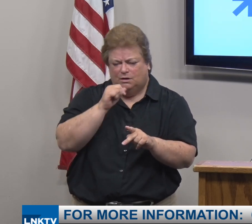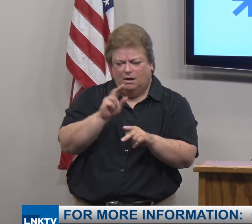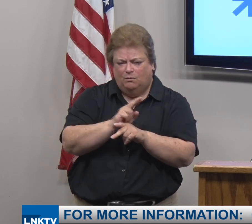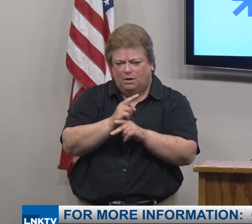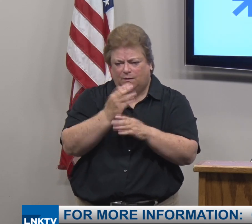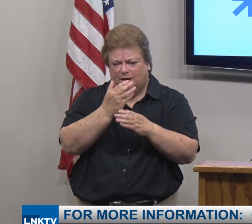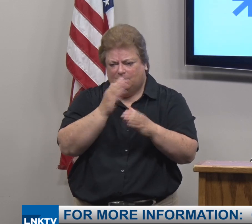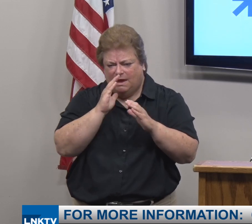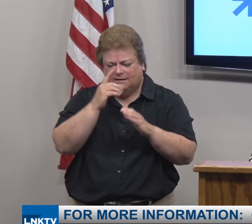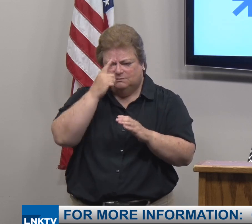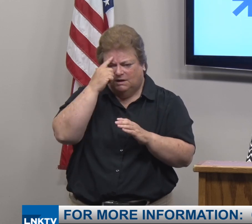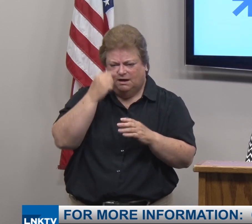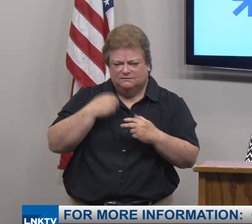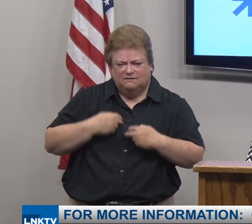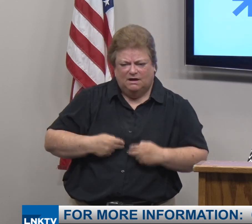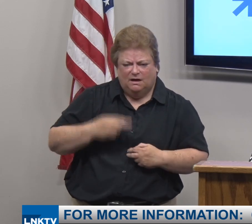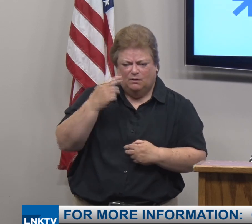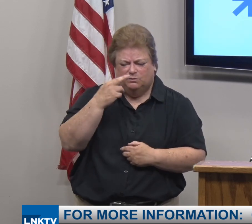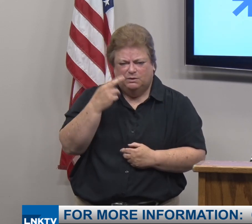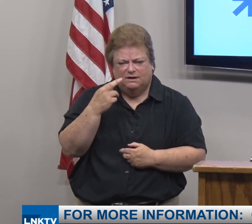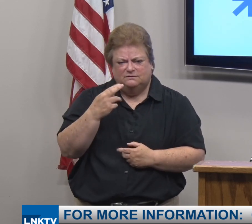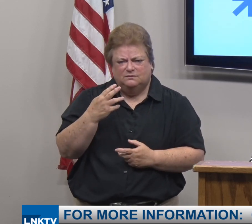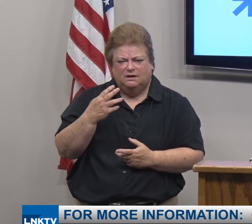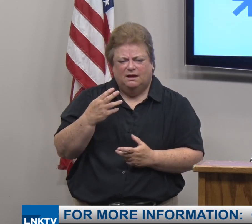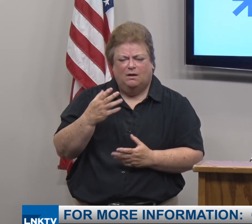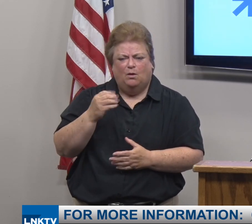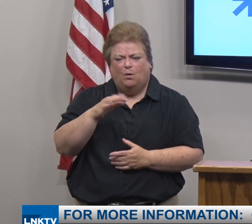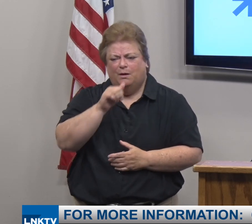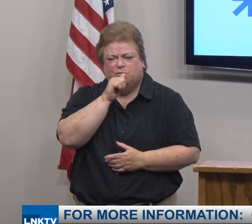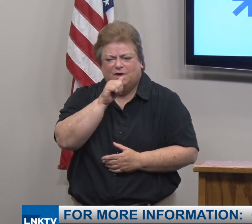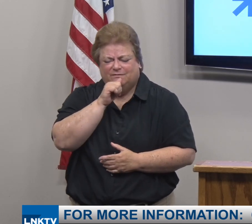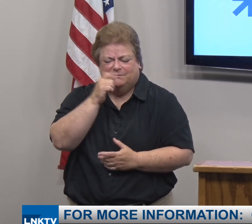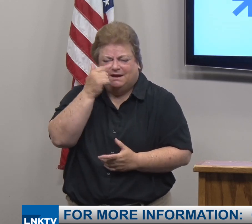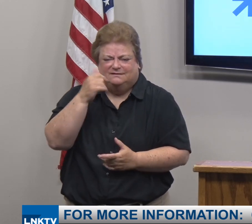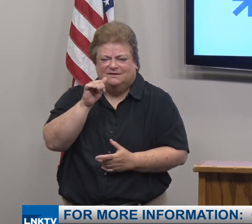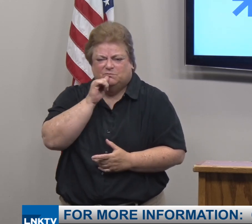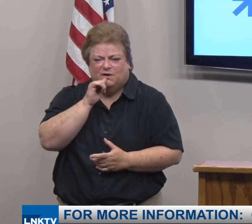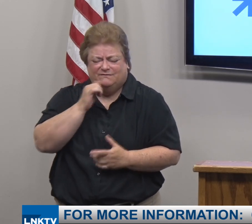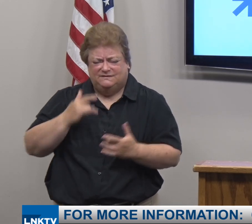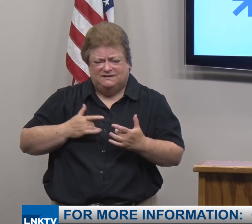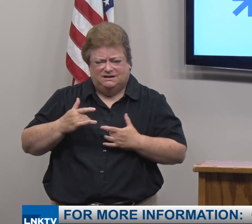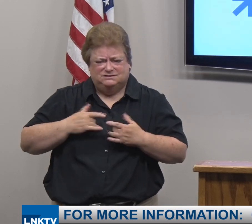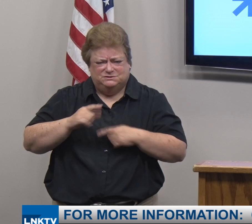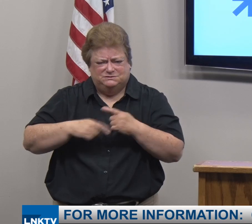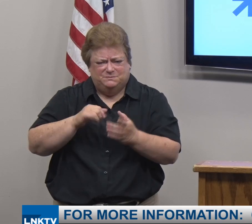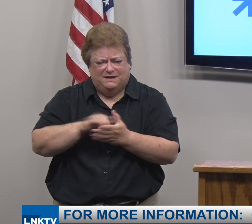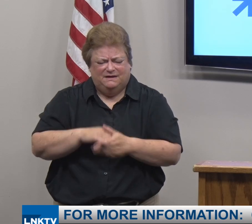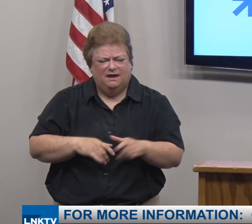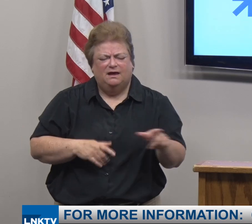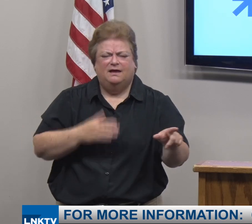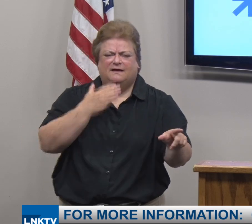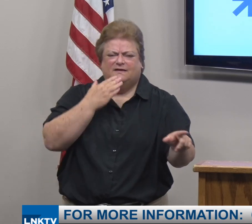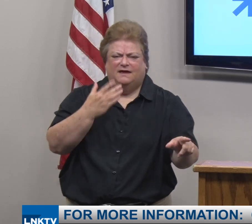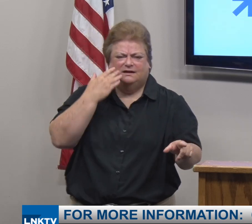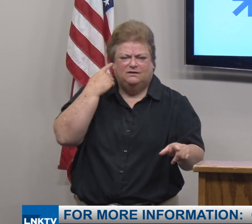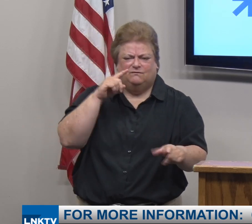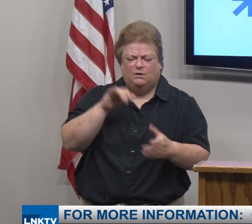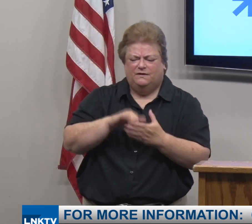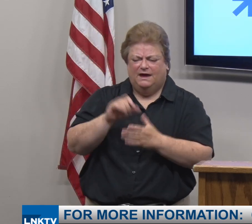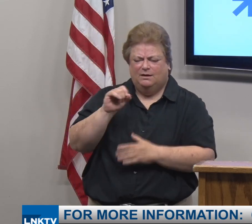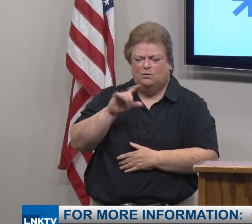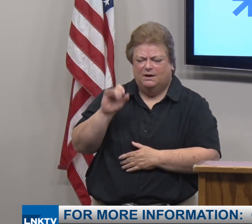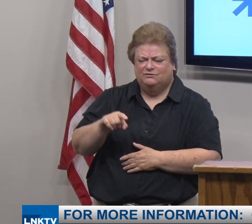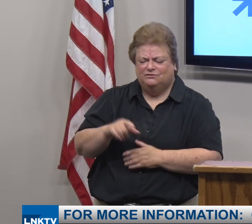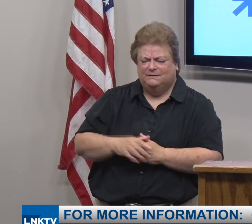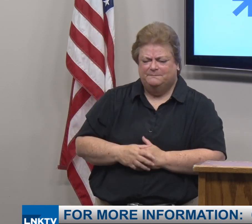concern? We have been. Or a privacy concern, rather? Yeah. Thanks for asking that question, Riley. I've meant to address that a